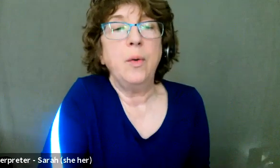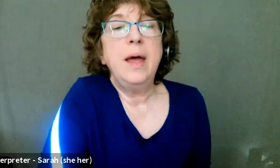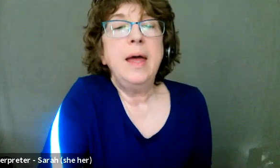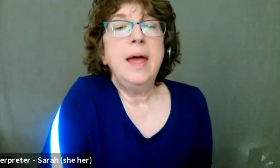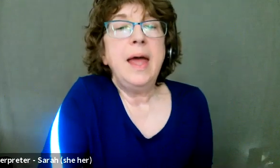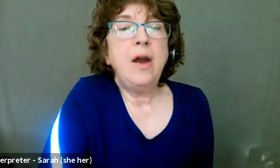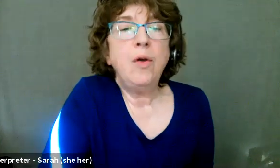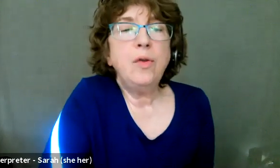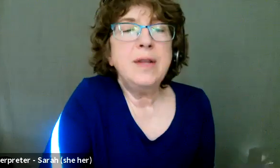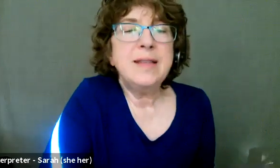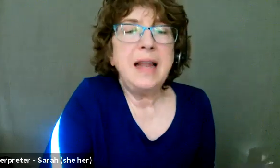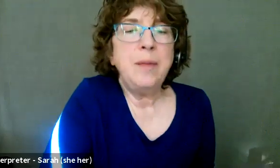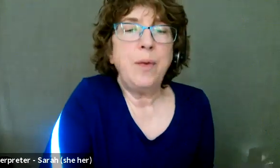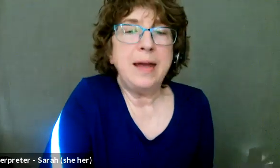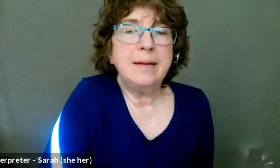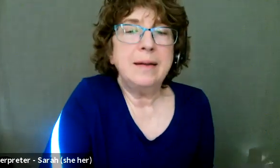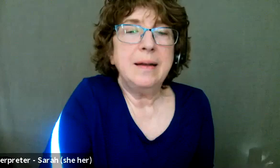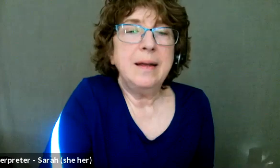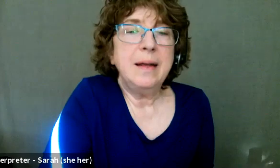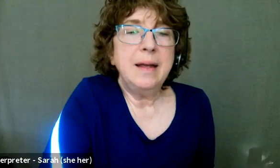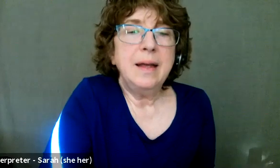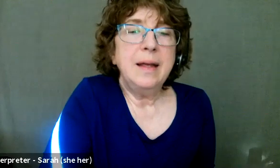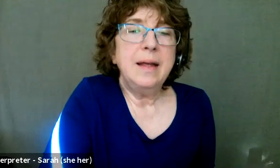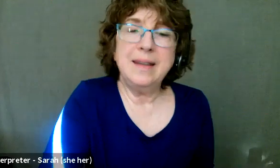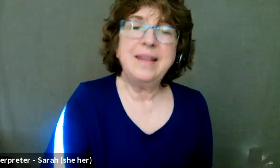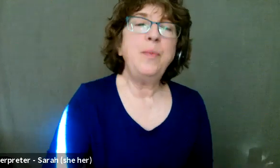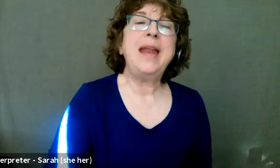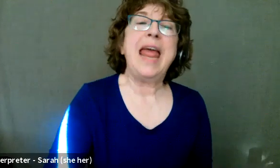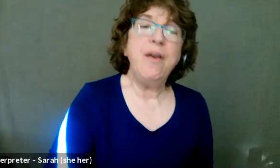that look like you. And also to celebrate